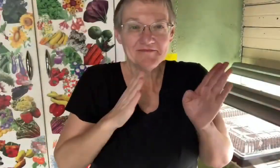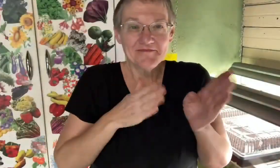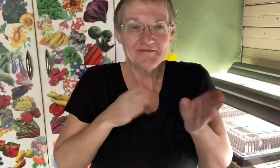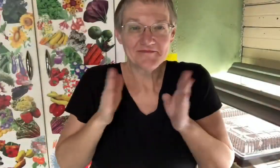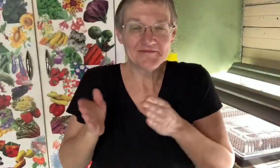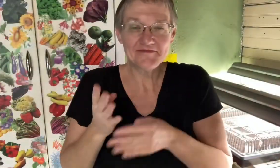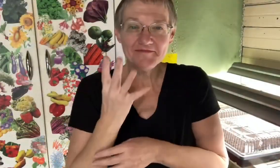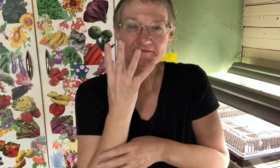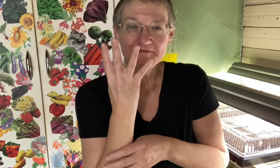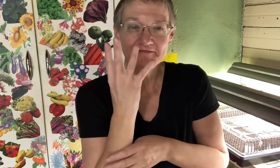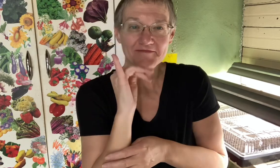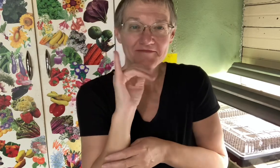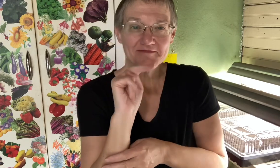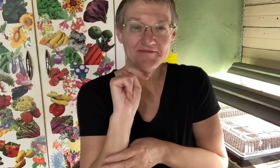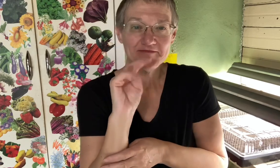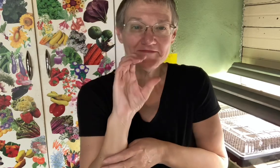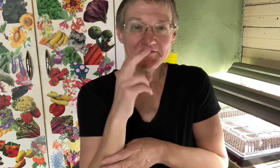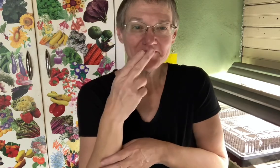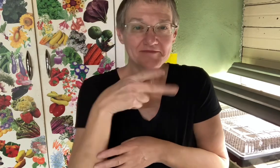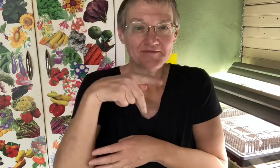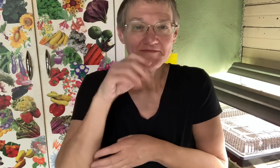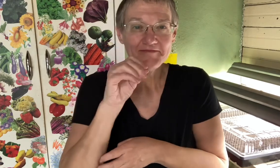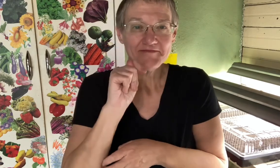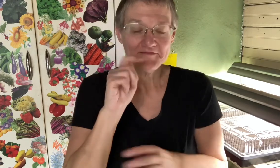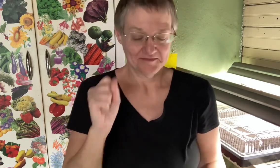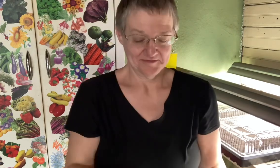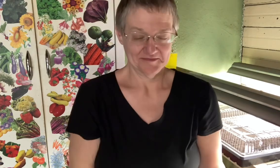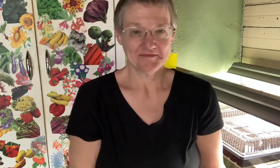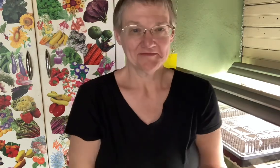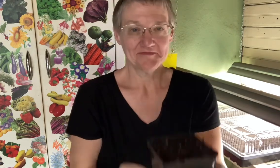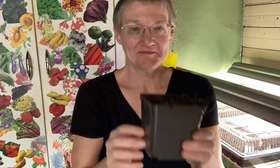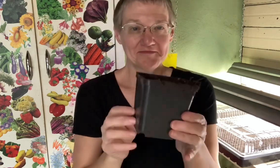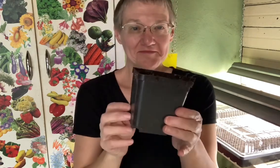Now I've already prepared some 4-inch pots.